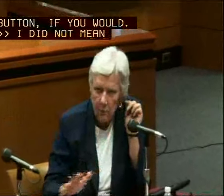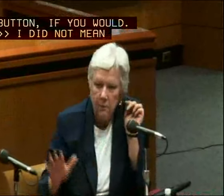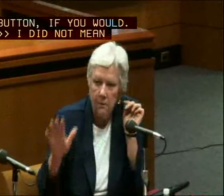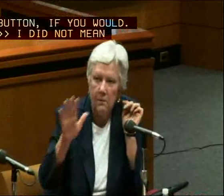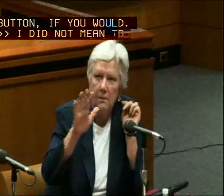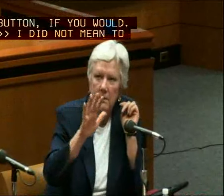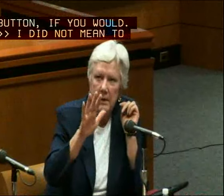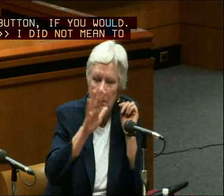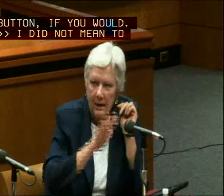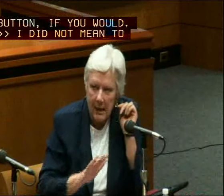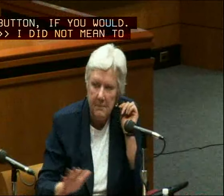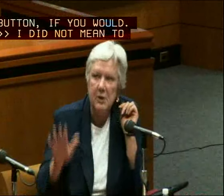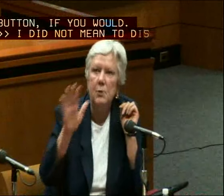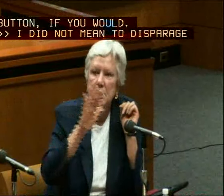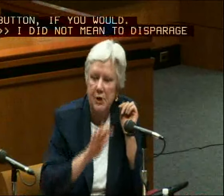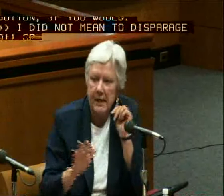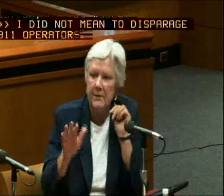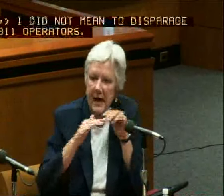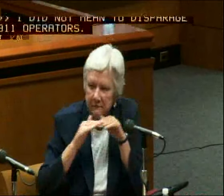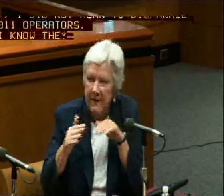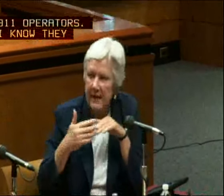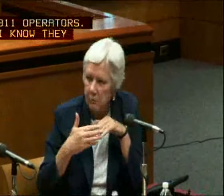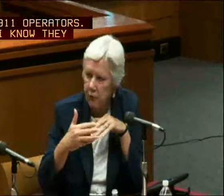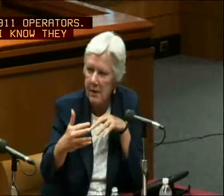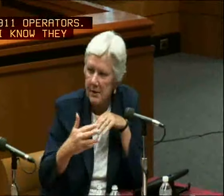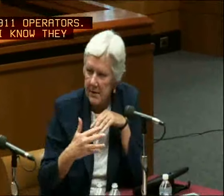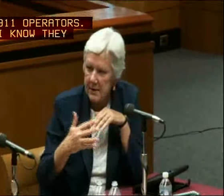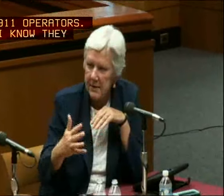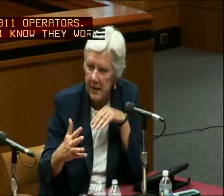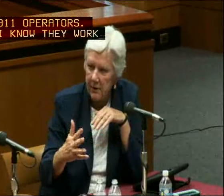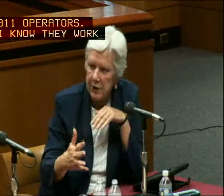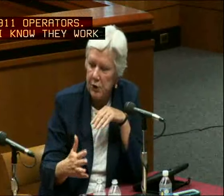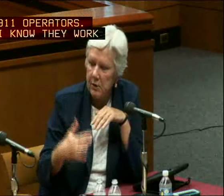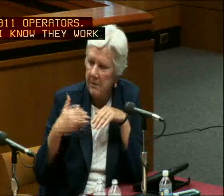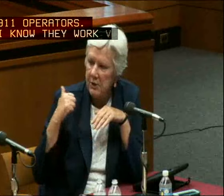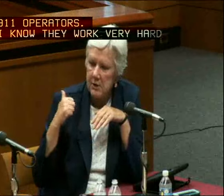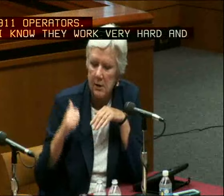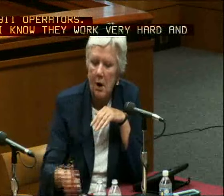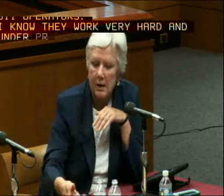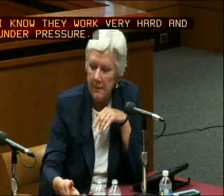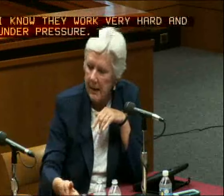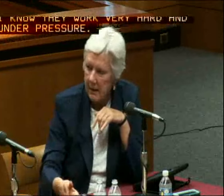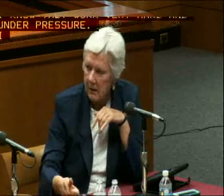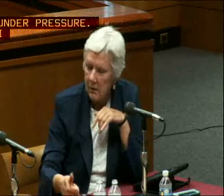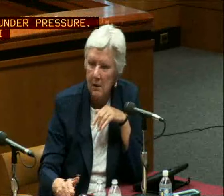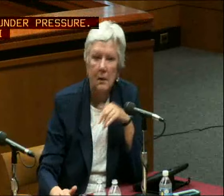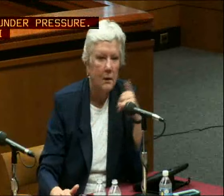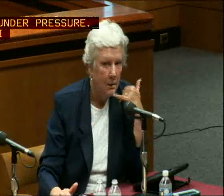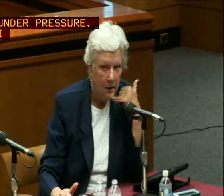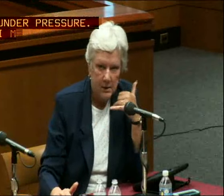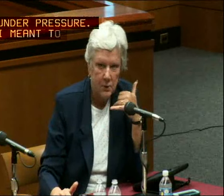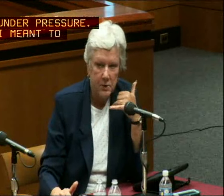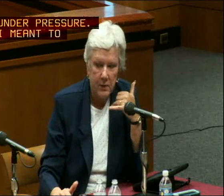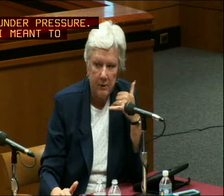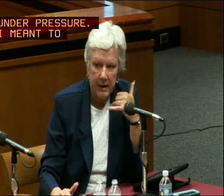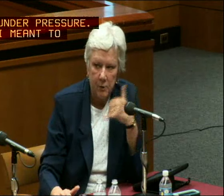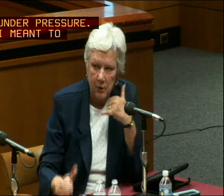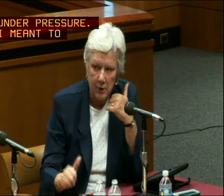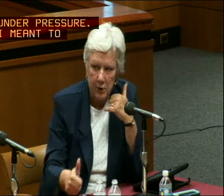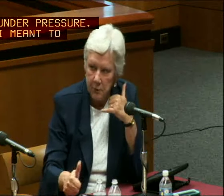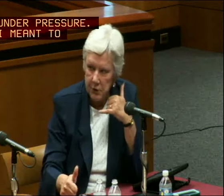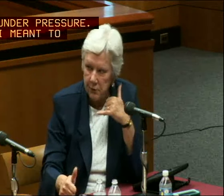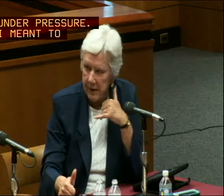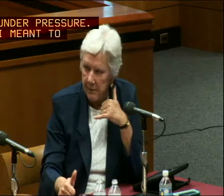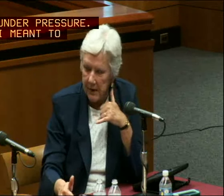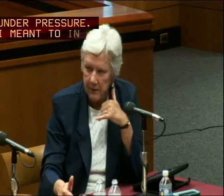think, I meant to inject that vetting process in there. It shouldn't be just an automatic, as soon as you hear Amber